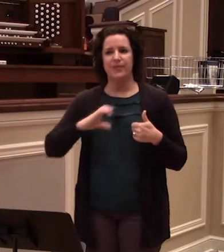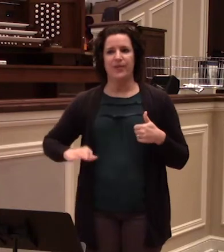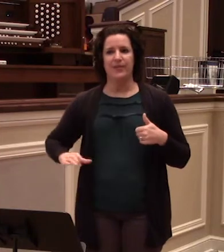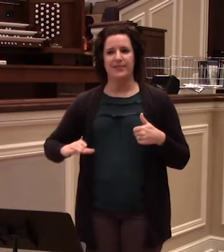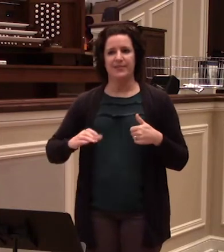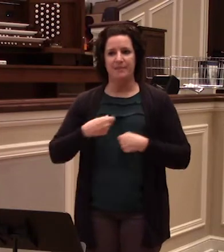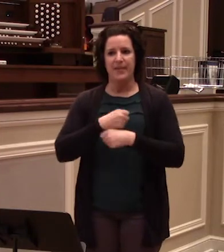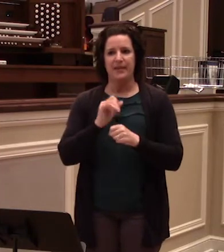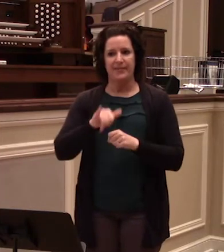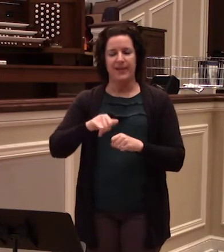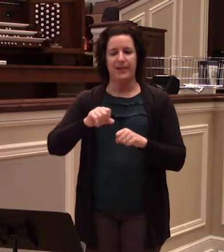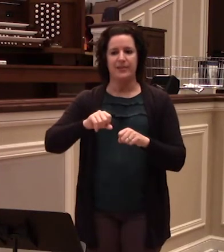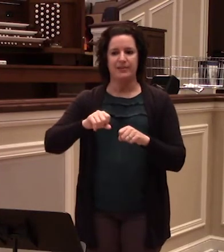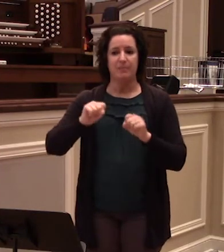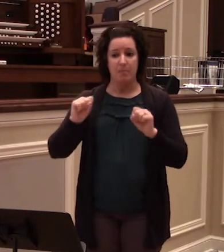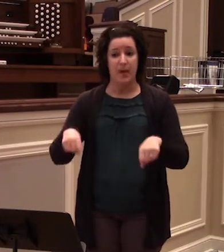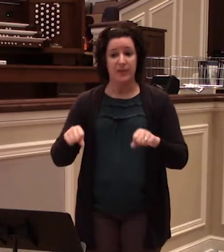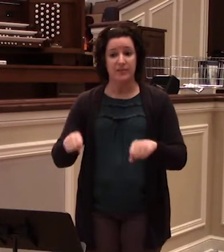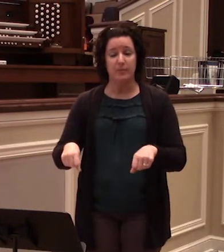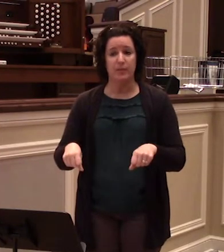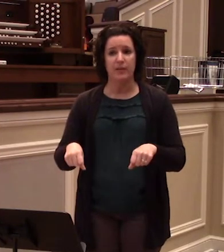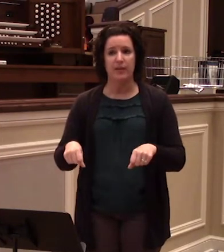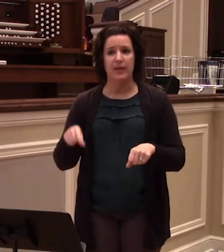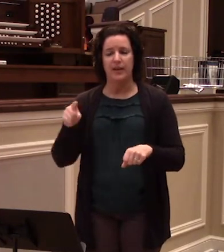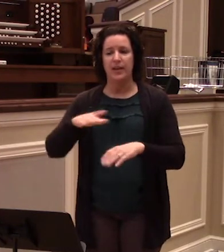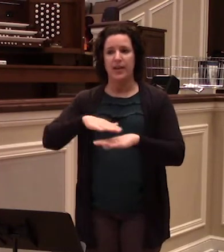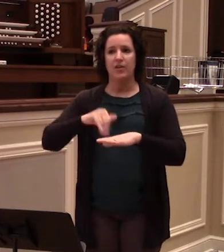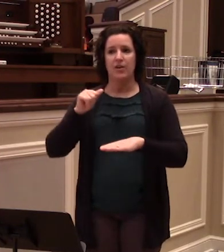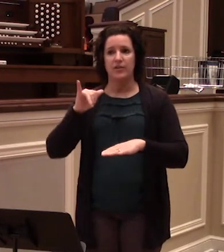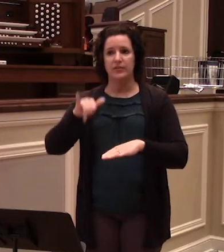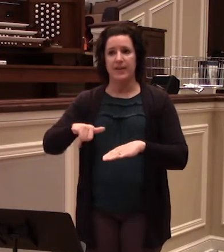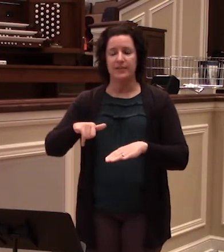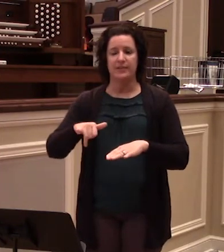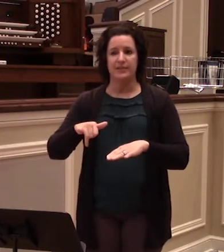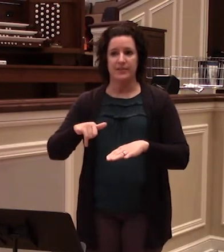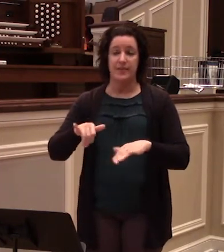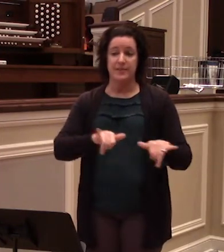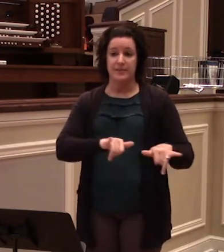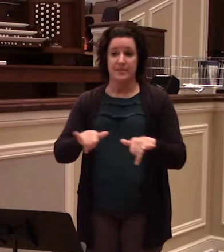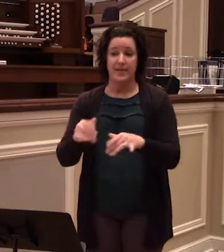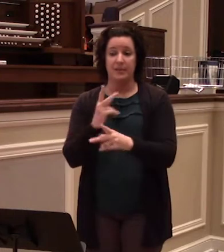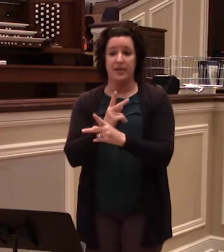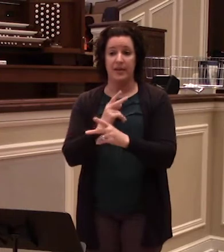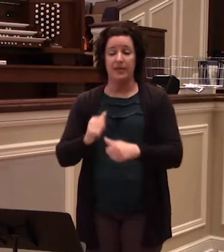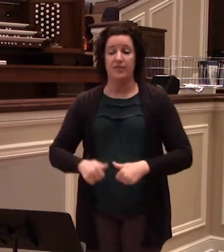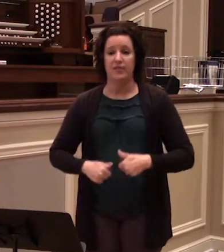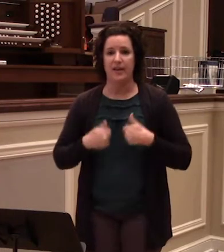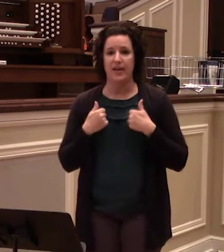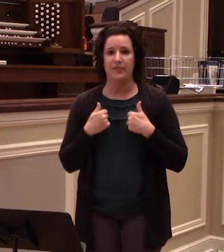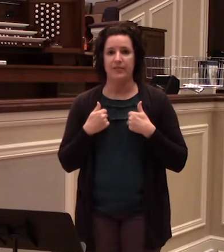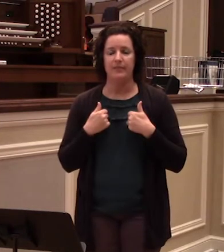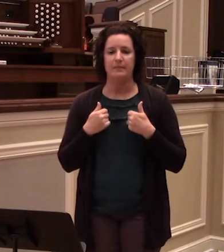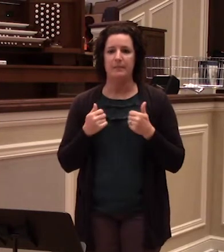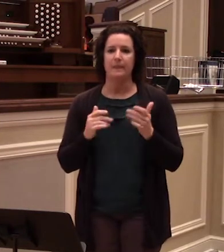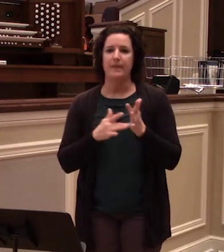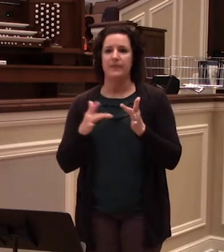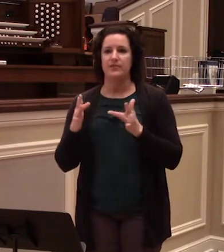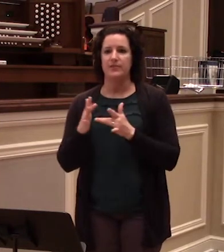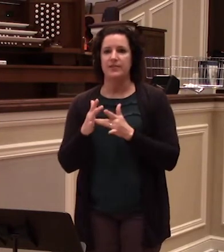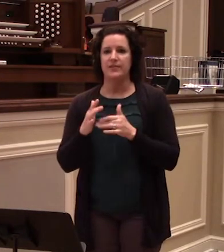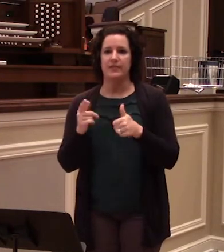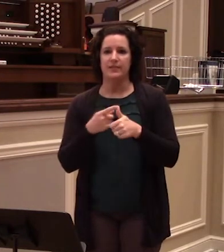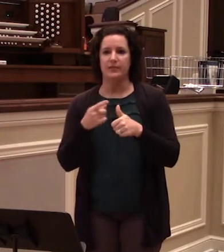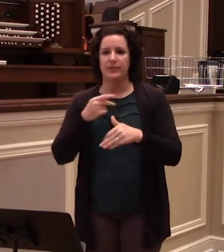calls us into that same kind of life. Again, Colossians chapter 1 says this, Jesus is the firstborn from among